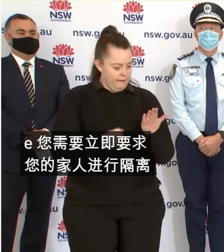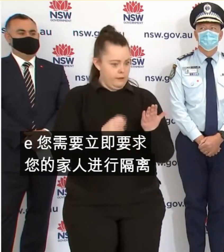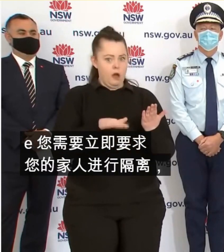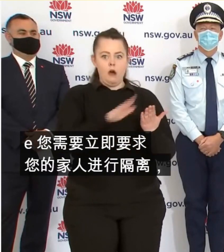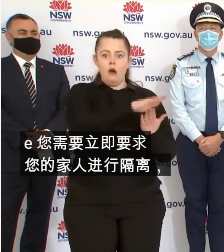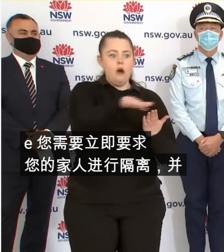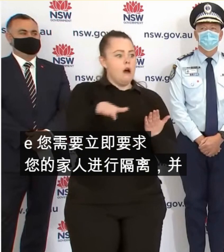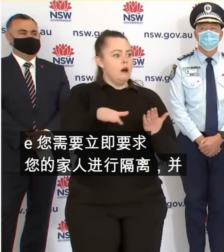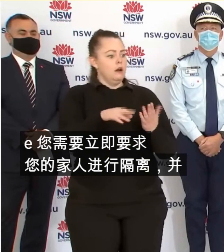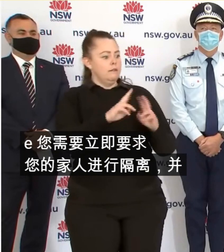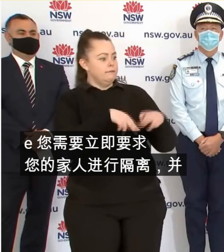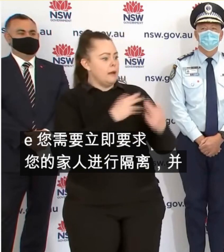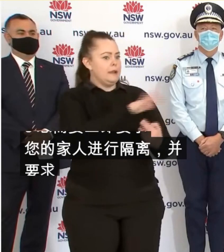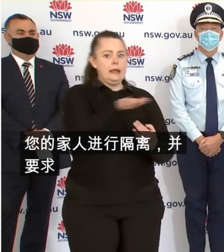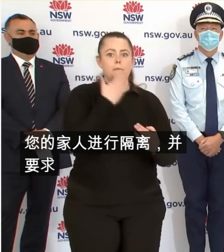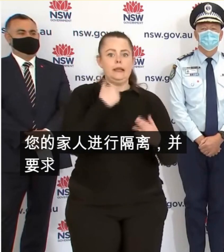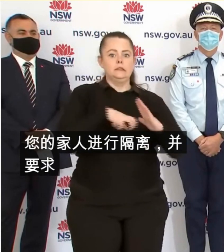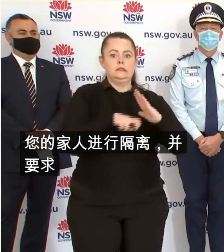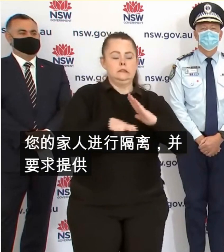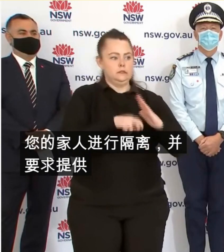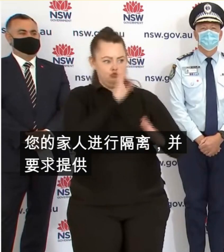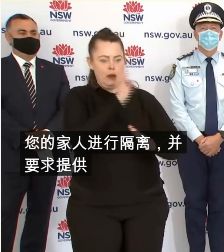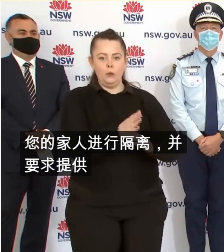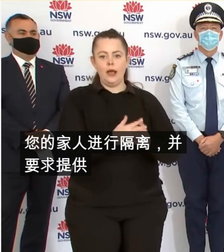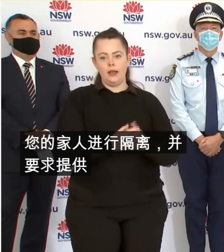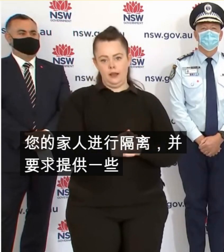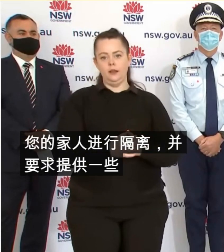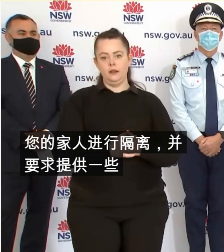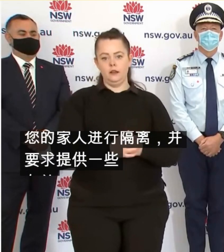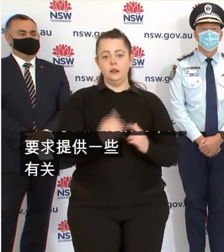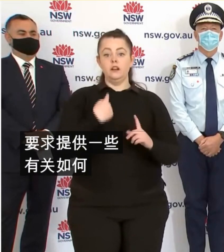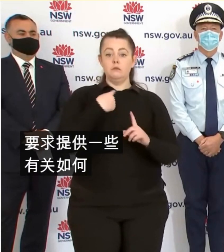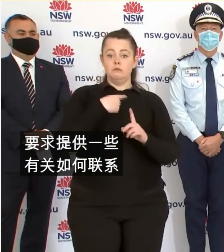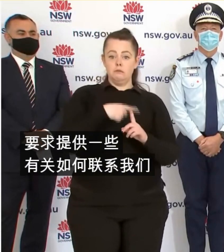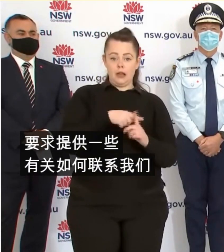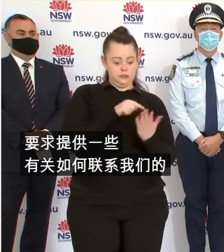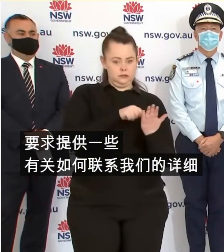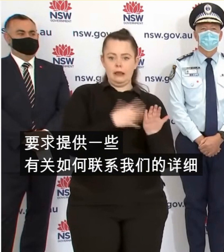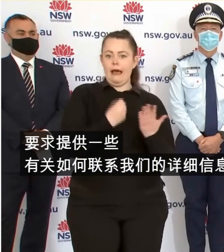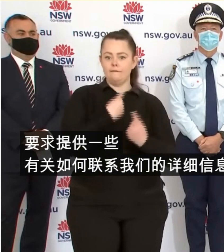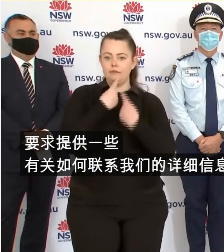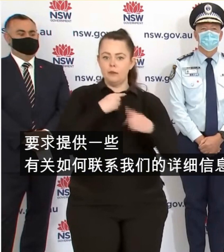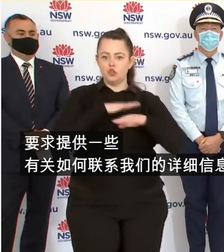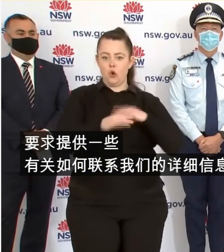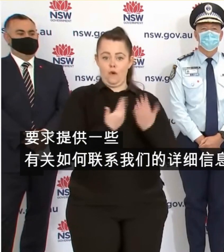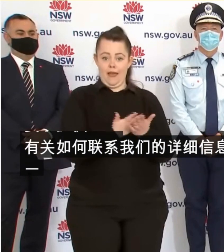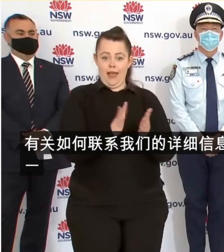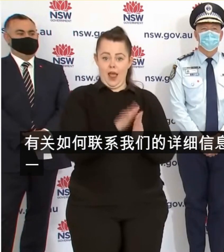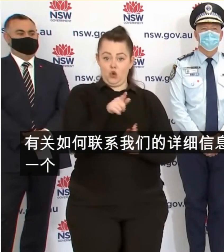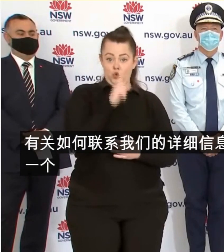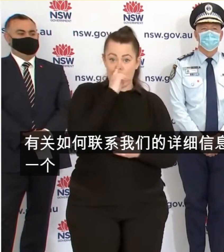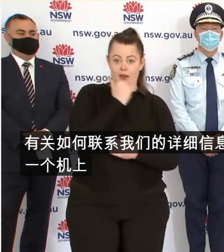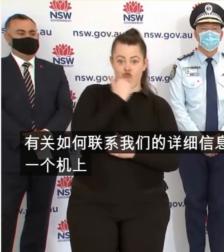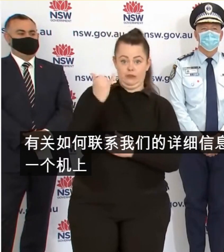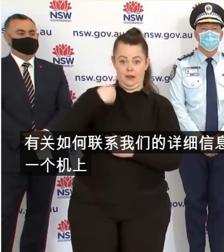be isolating, and also requesting that, providing some details of how you can contact us. And we've